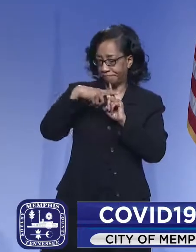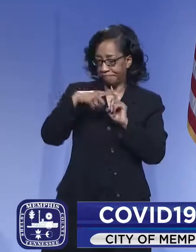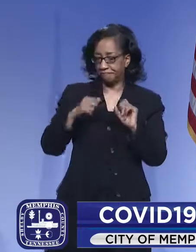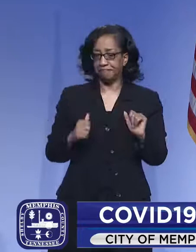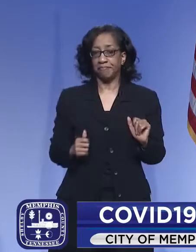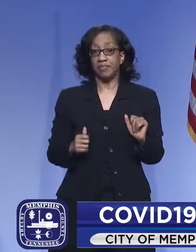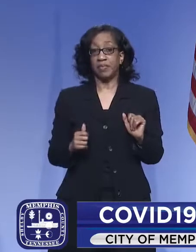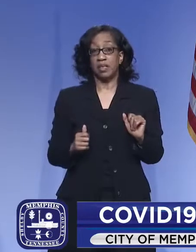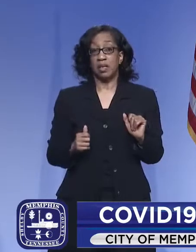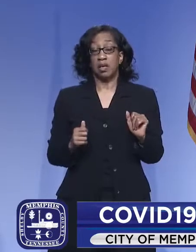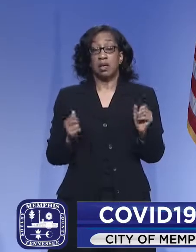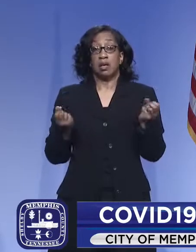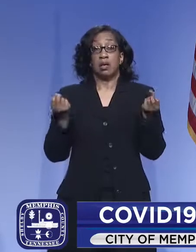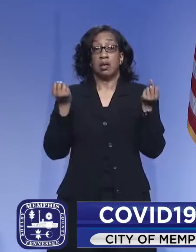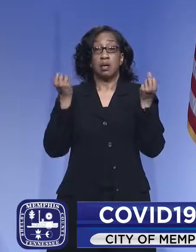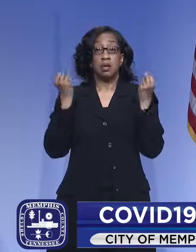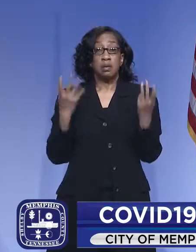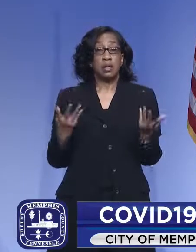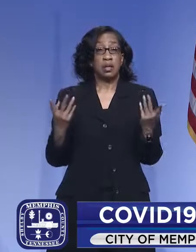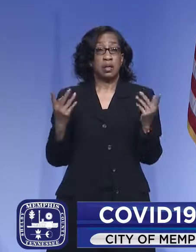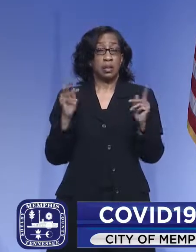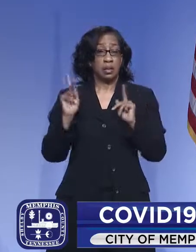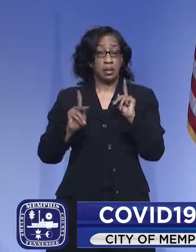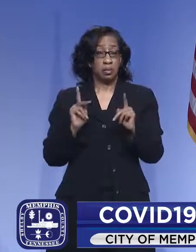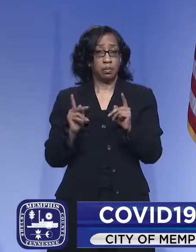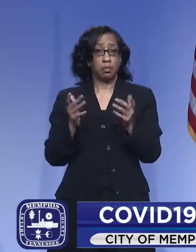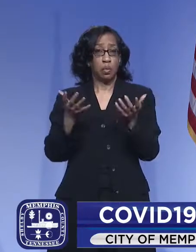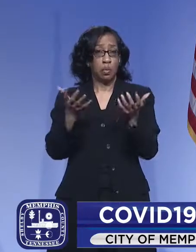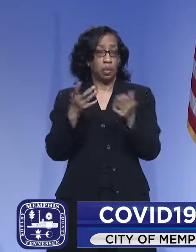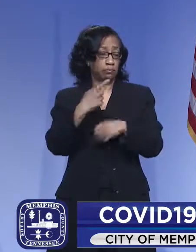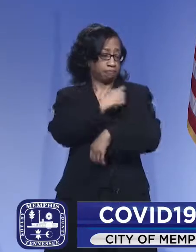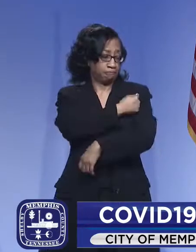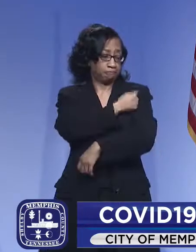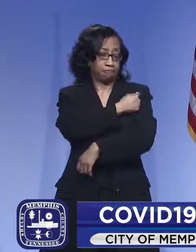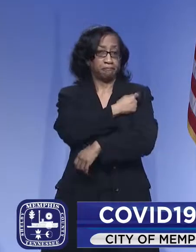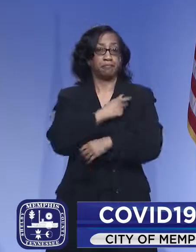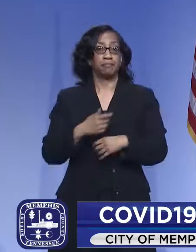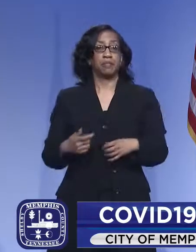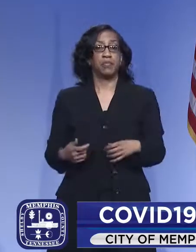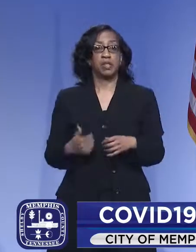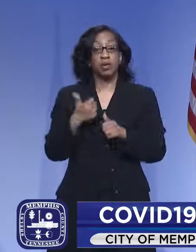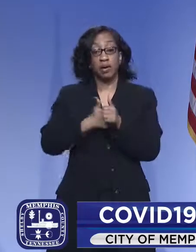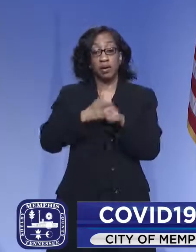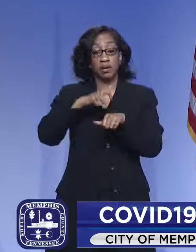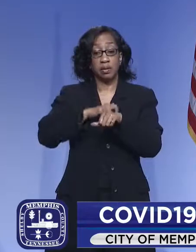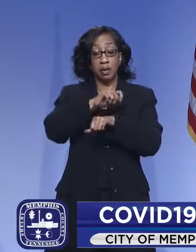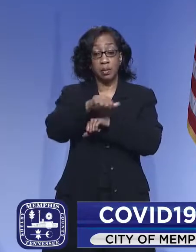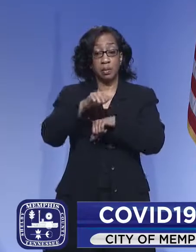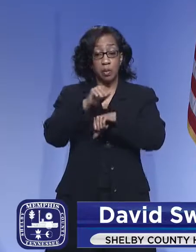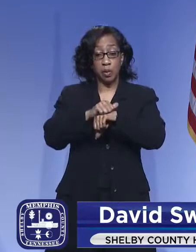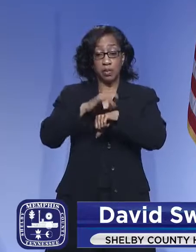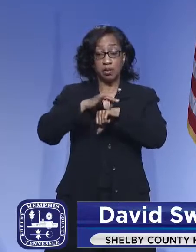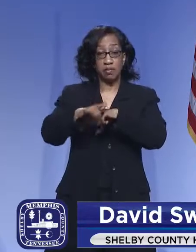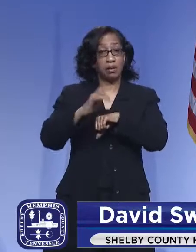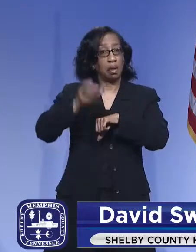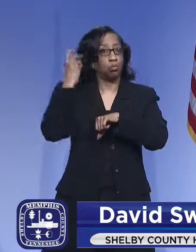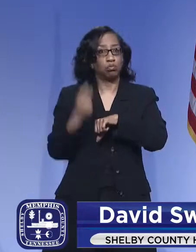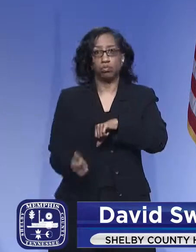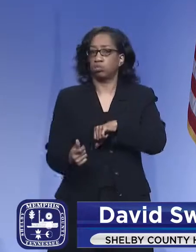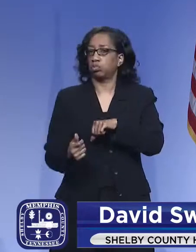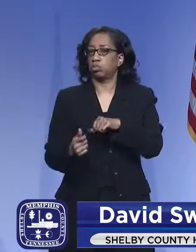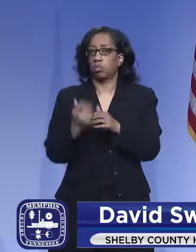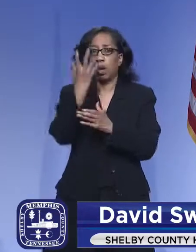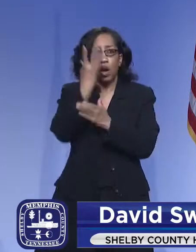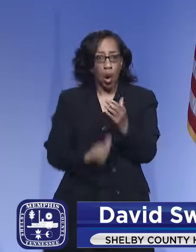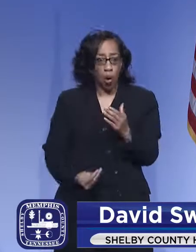is high demand. And every time that we make shot appointments available, they almost immediately fill up.